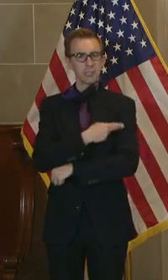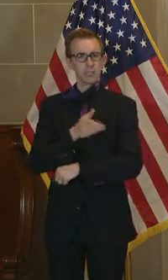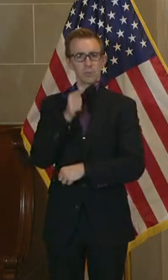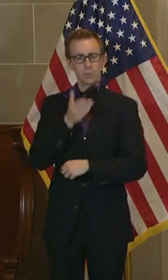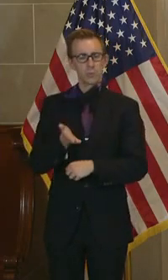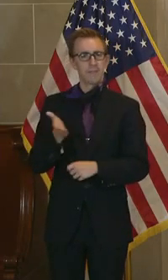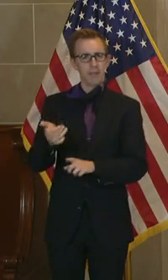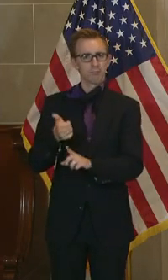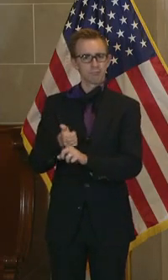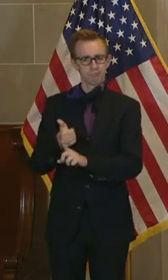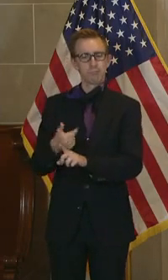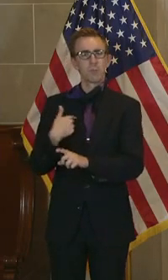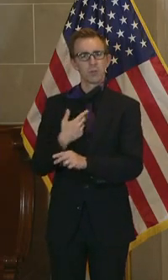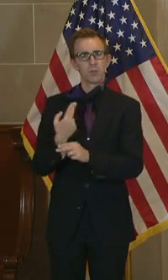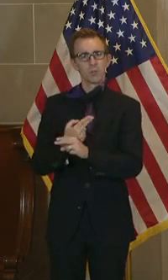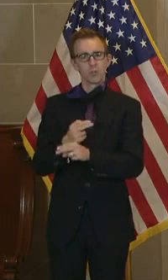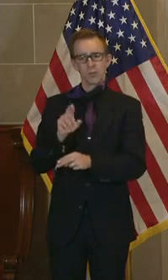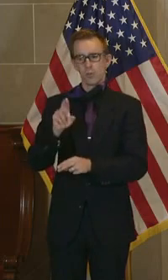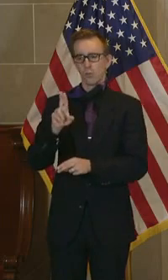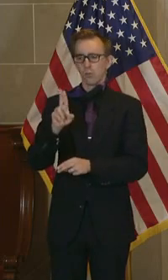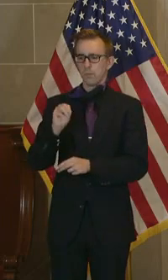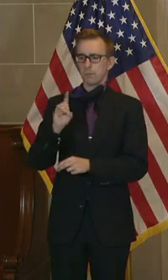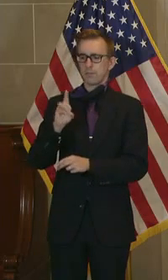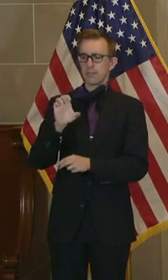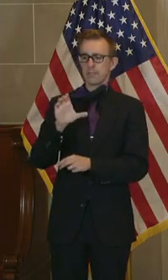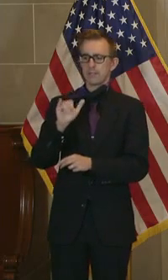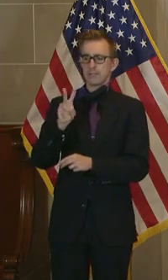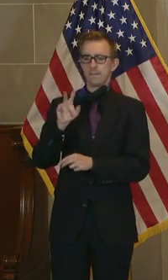there we're using remdesivir early.